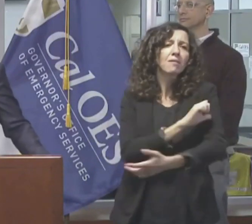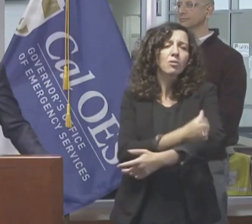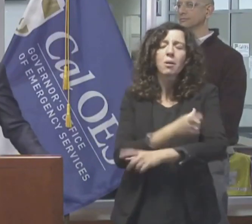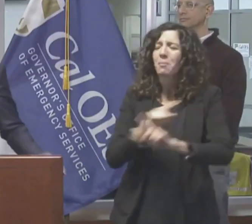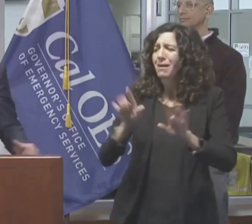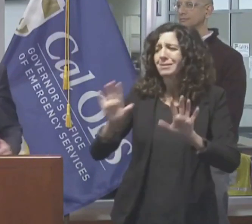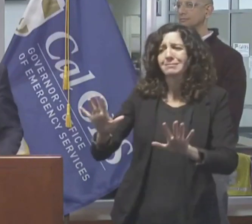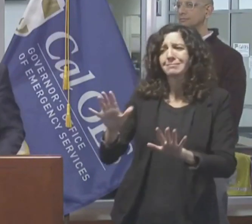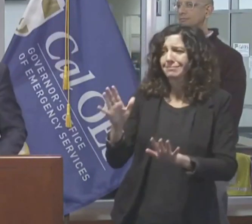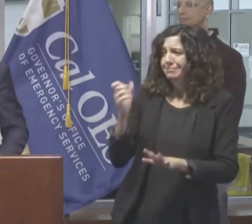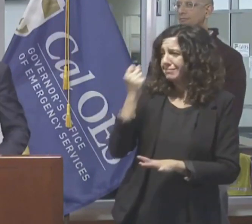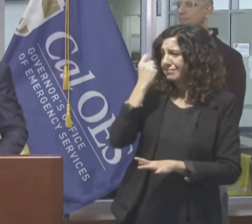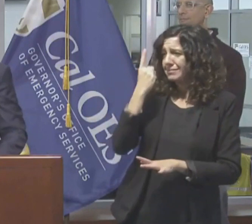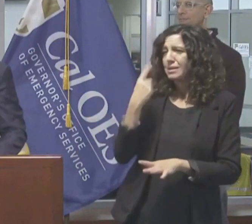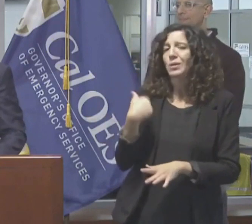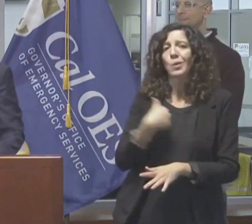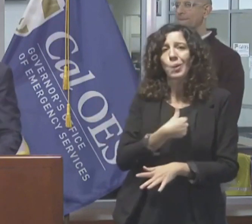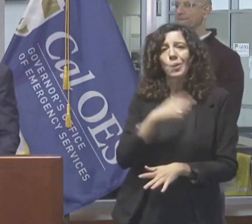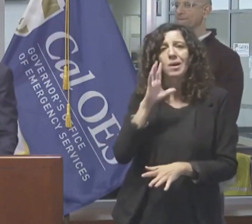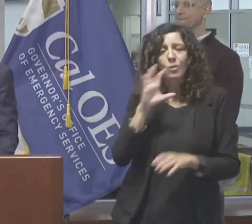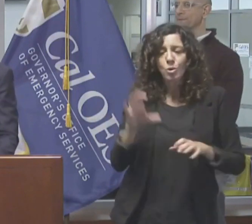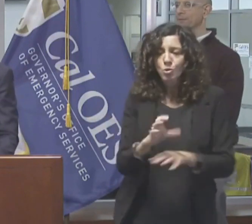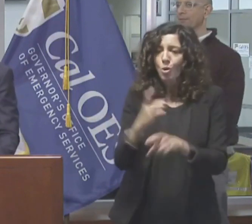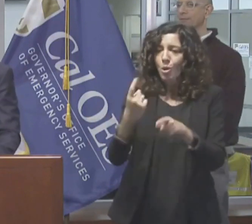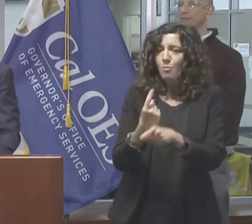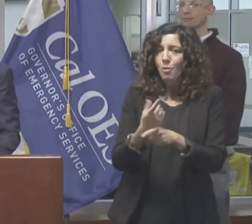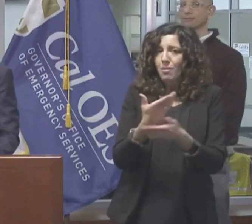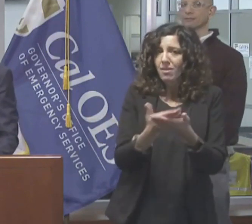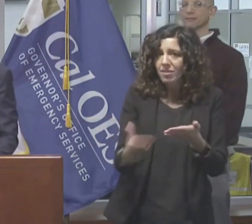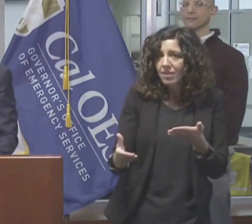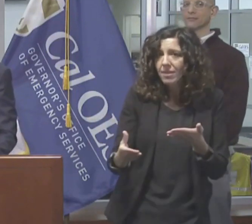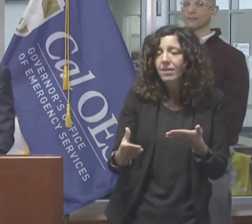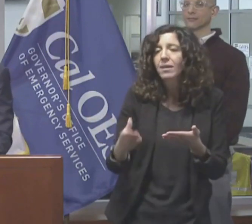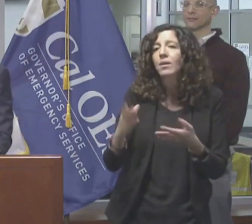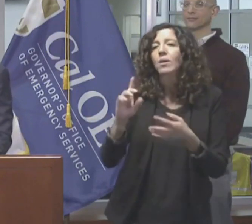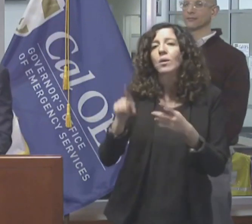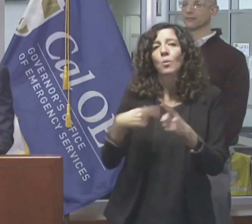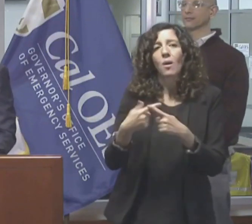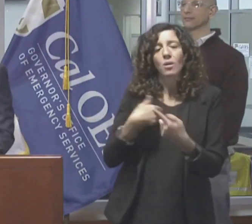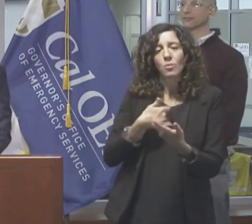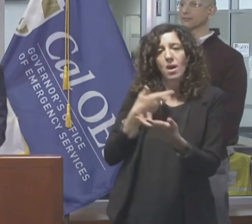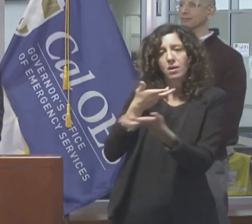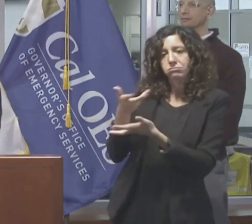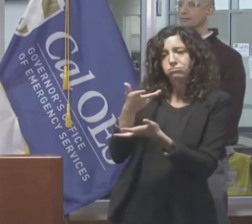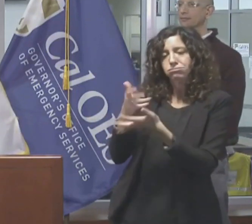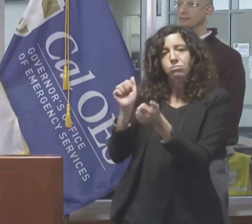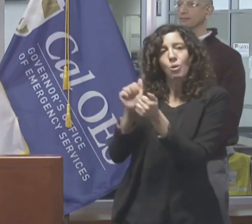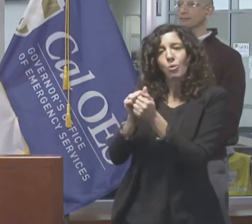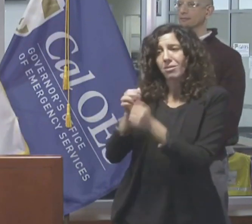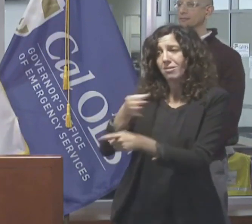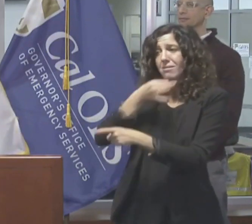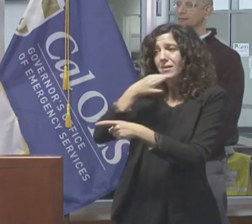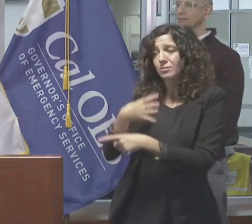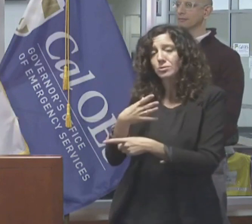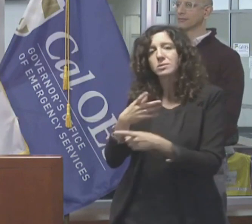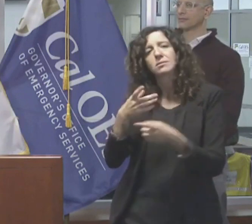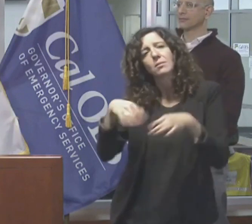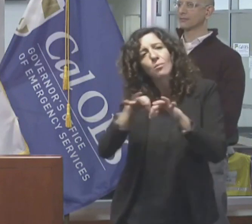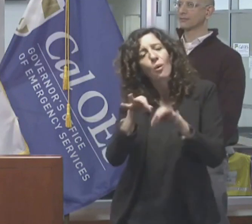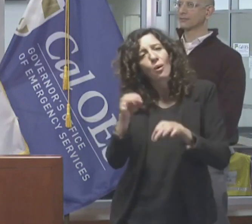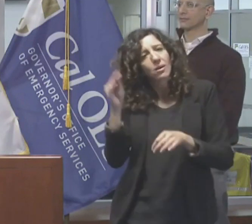me, we'll exercise the appropriate authority in consultation with the experts with an eye on public health and public